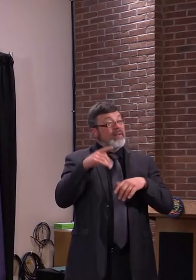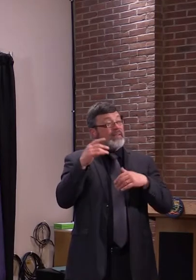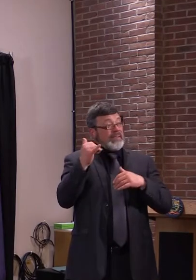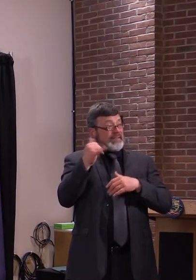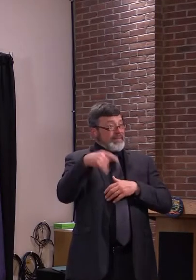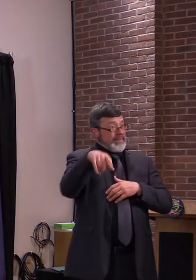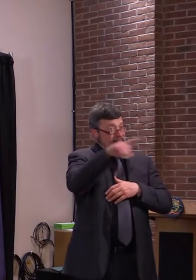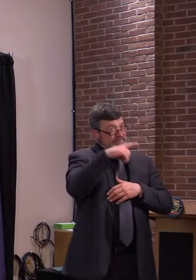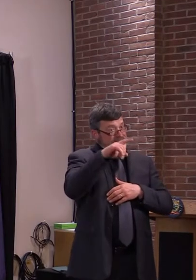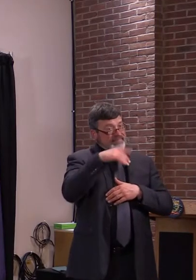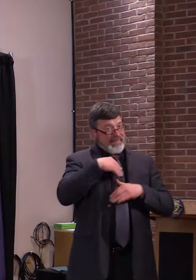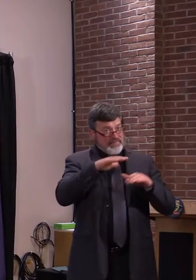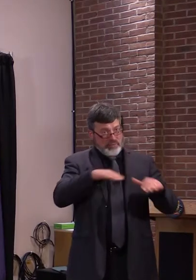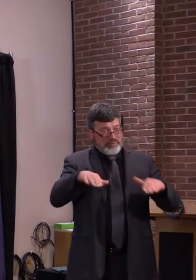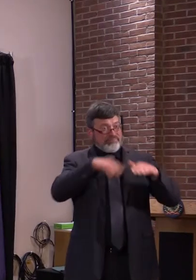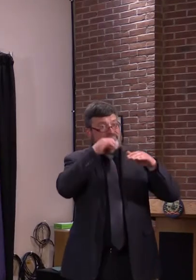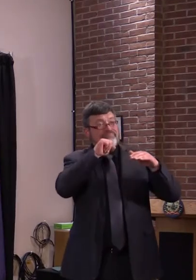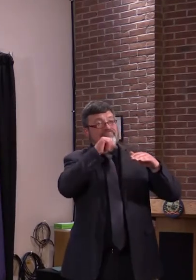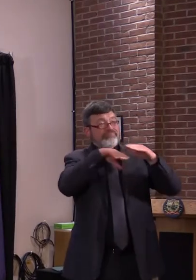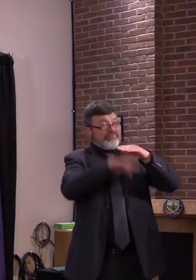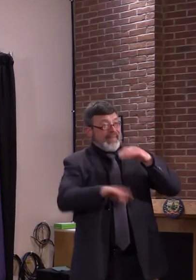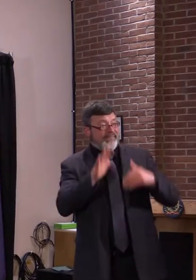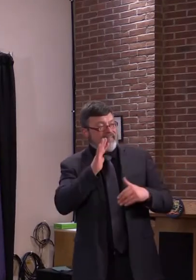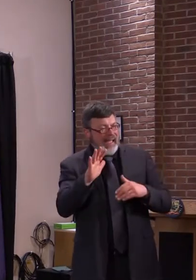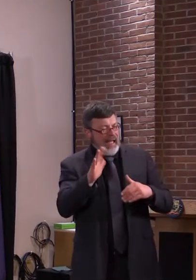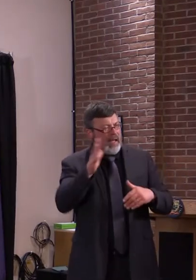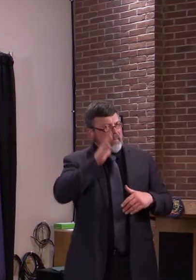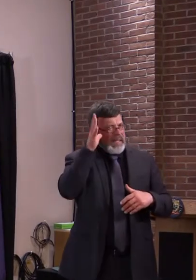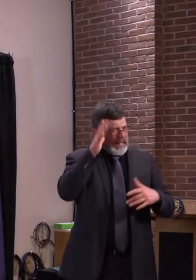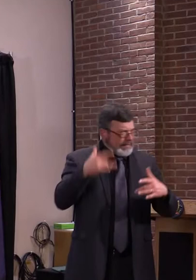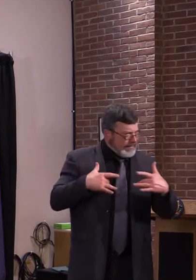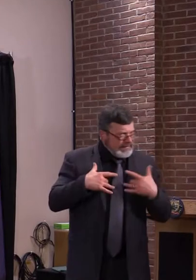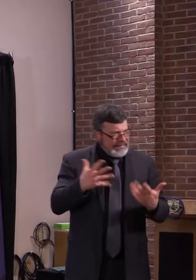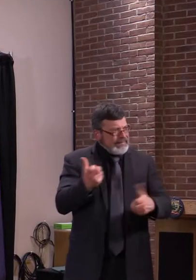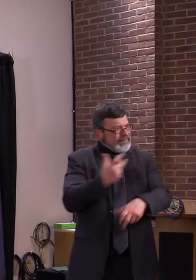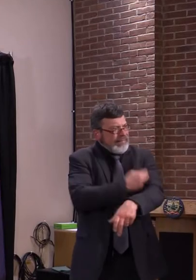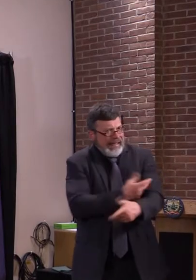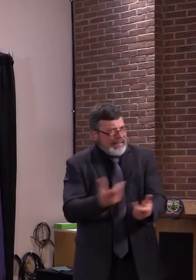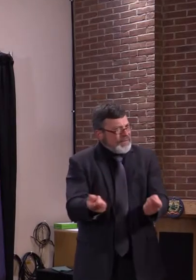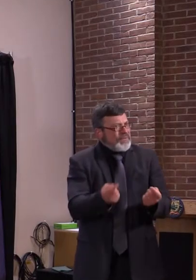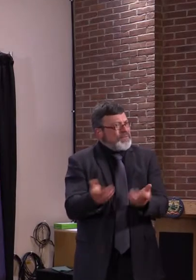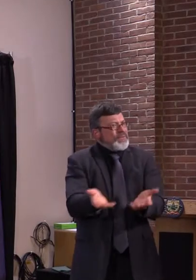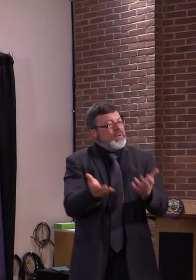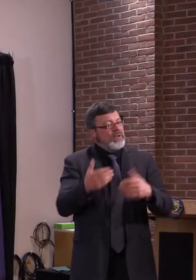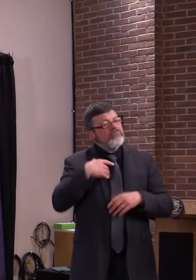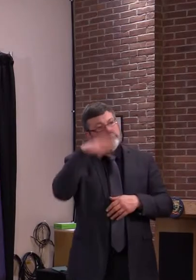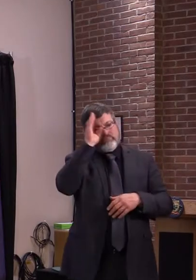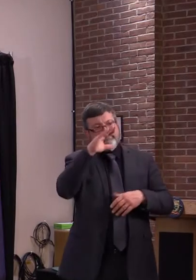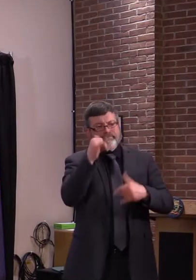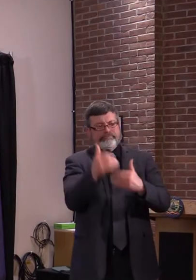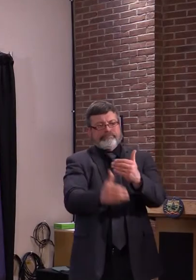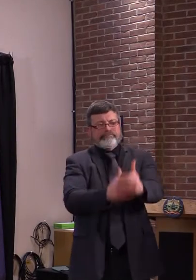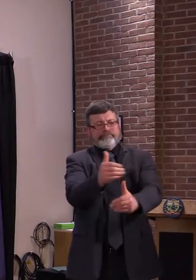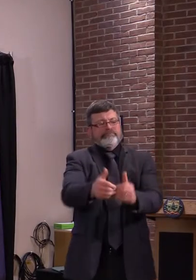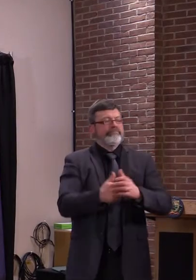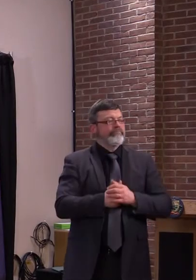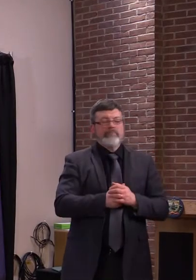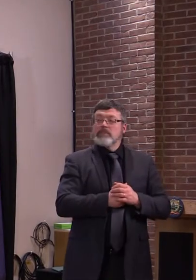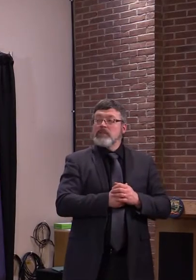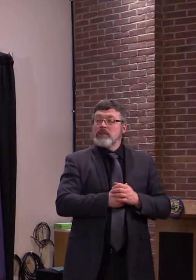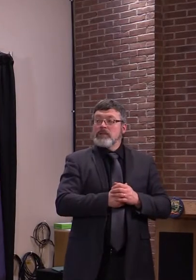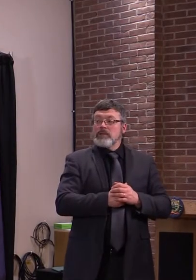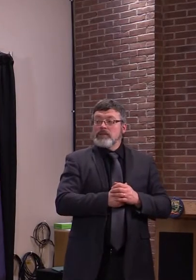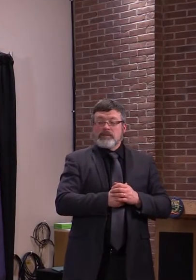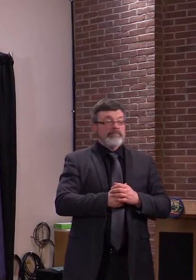of COVID-19 and eager to have their child protected by vaccine. I and others in public health and